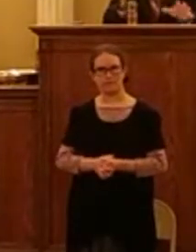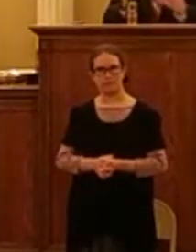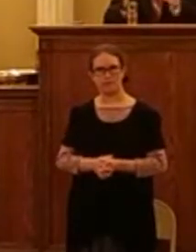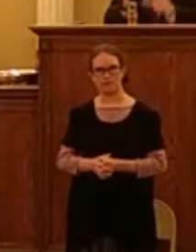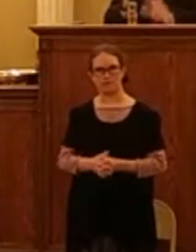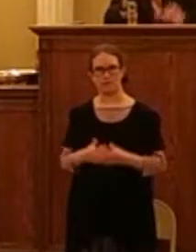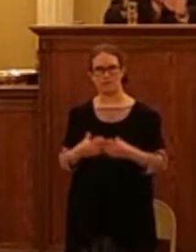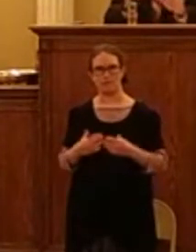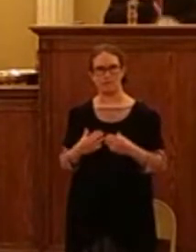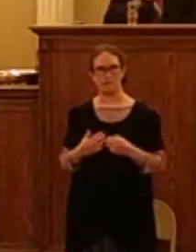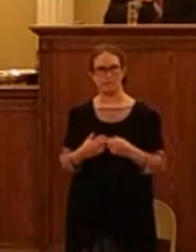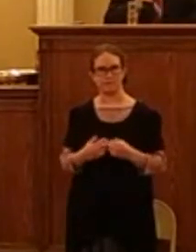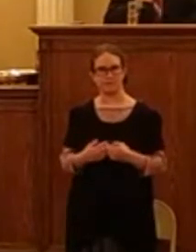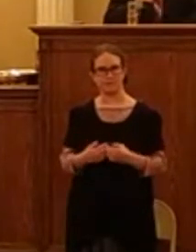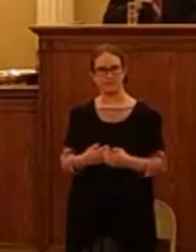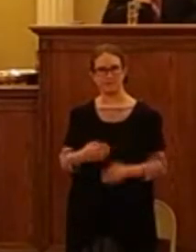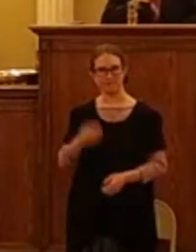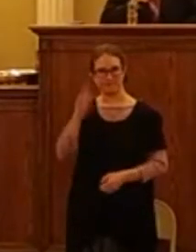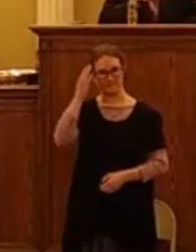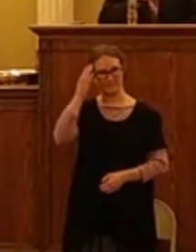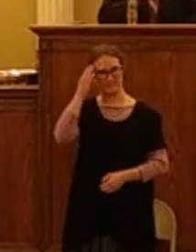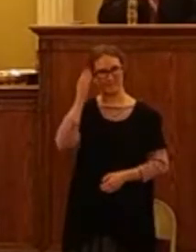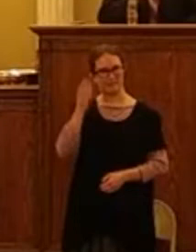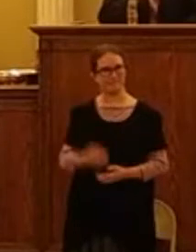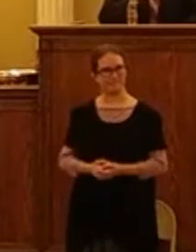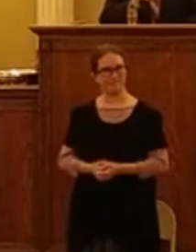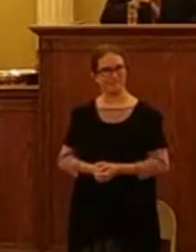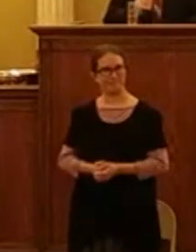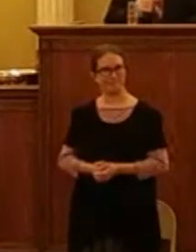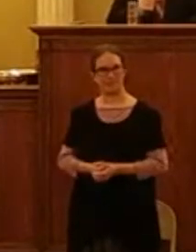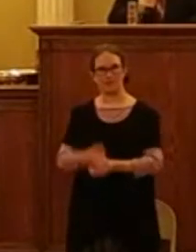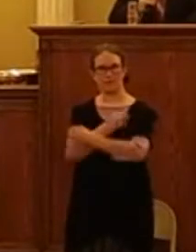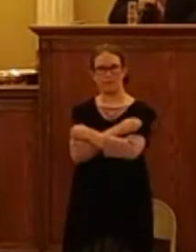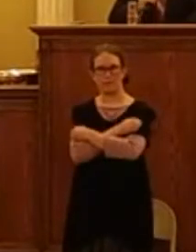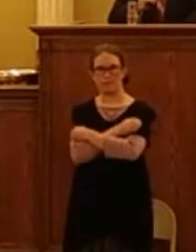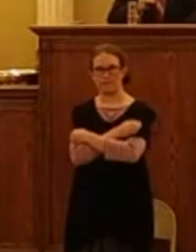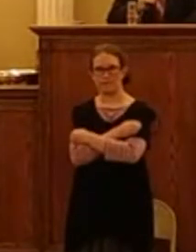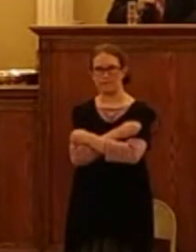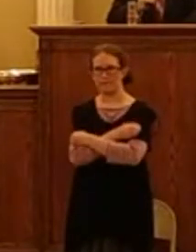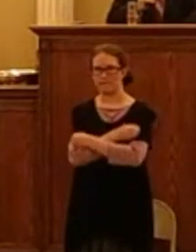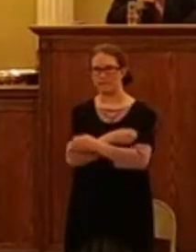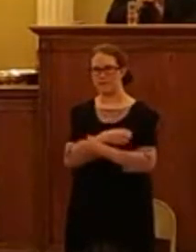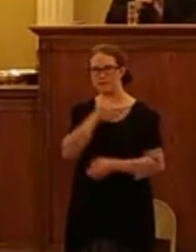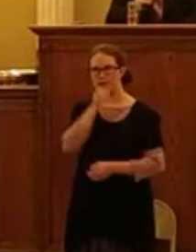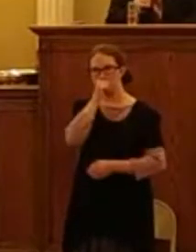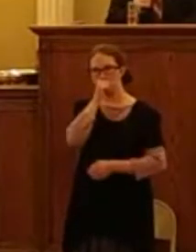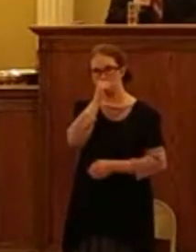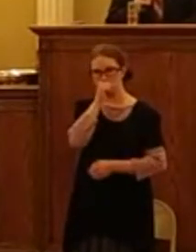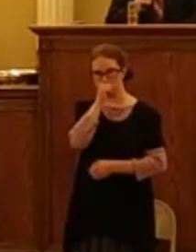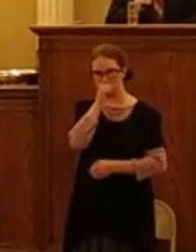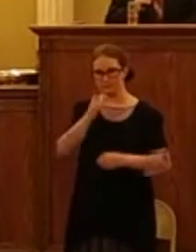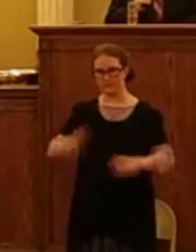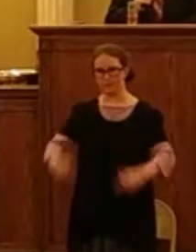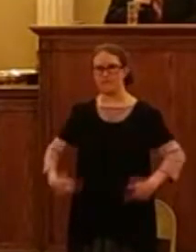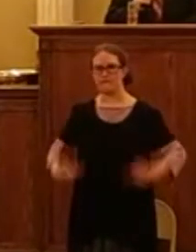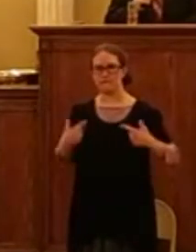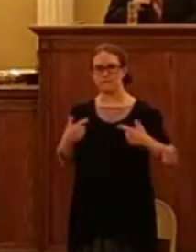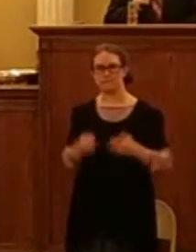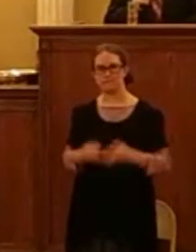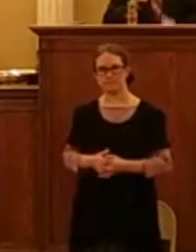of marinate for a minute. Come on, yes, sir. If you love Him, you'll live for it.